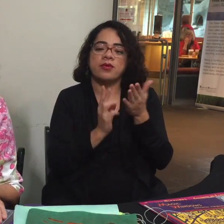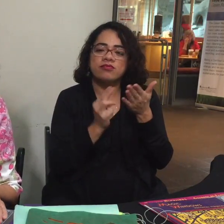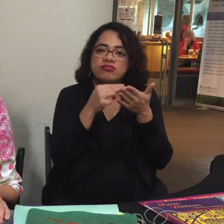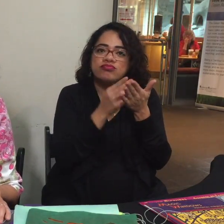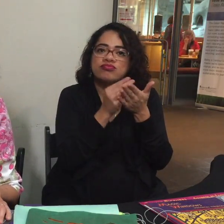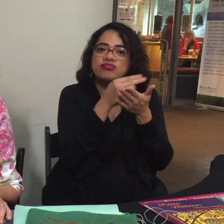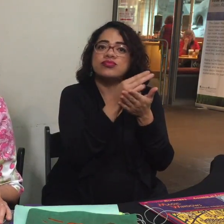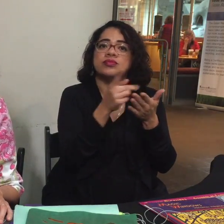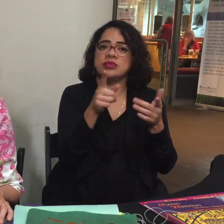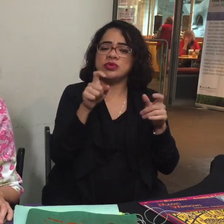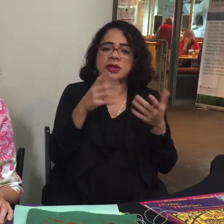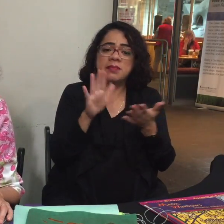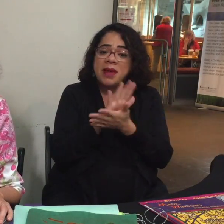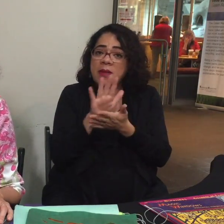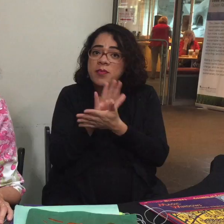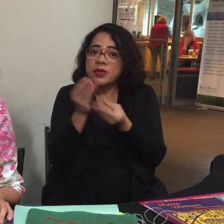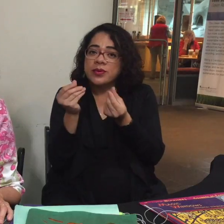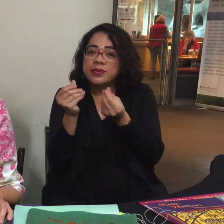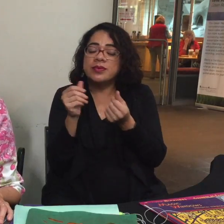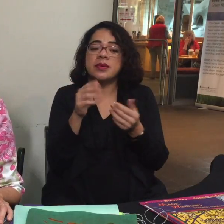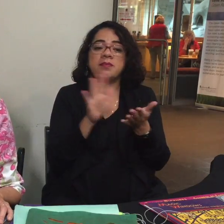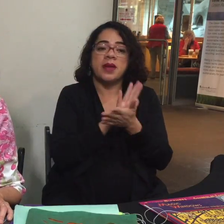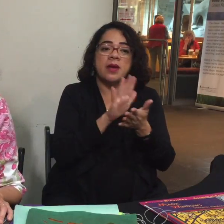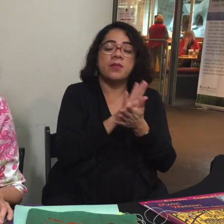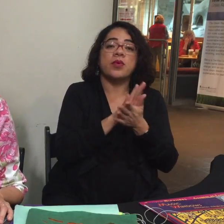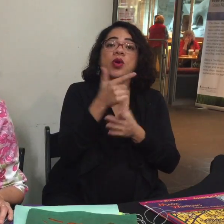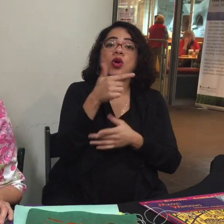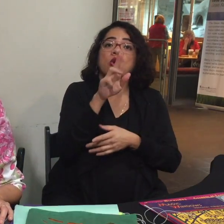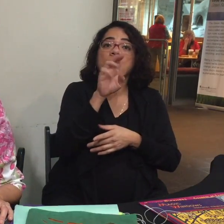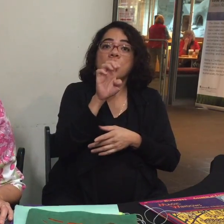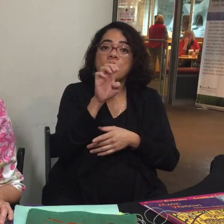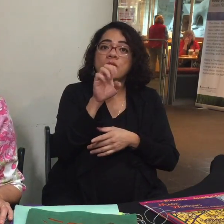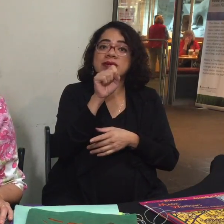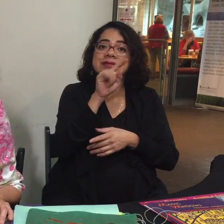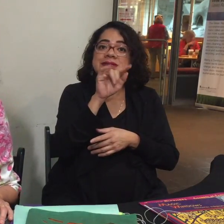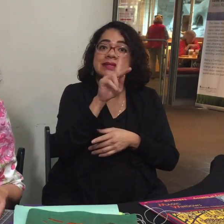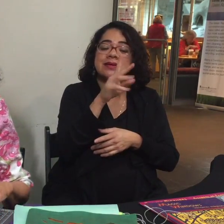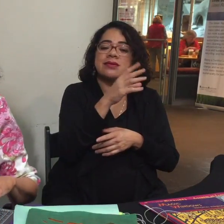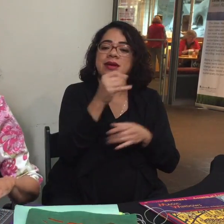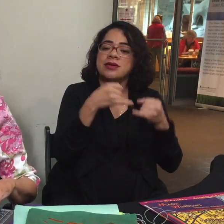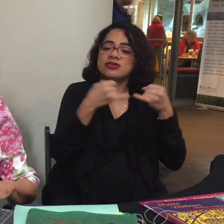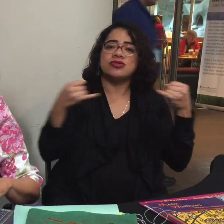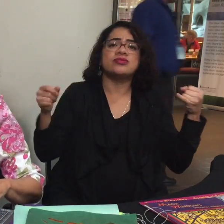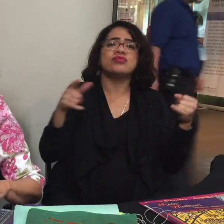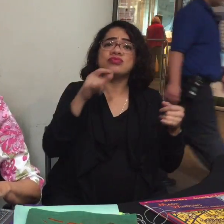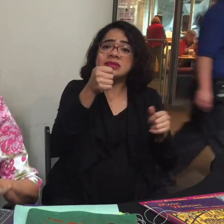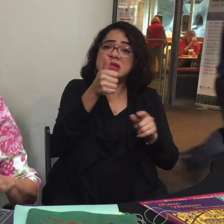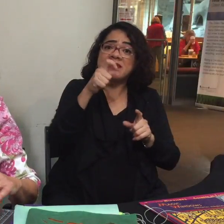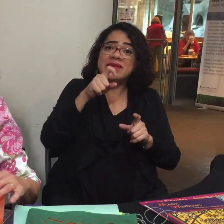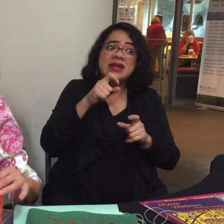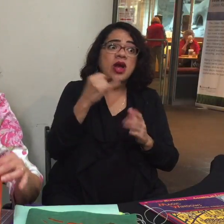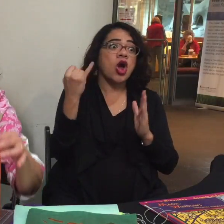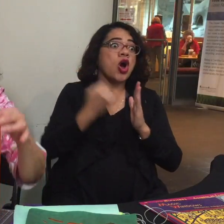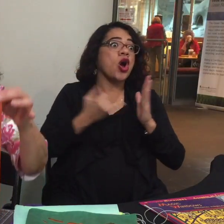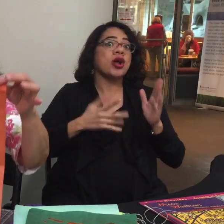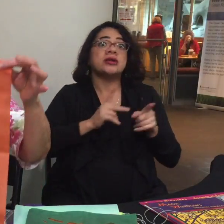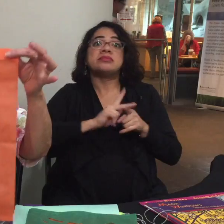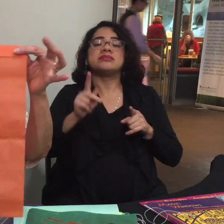is paper, scissors, a glue stick, and string. You don't have to be an artist to be able to create these paper